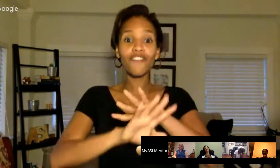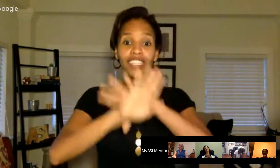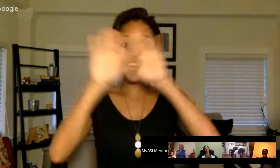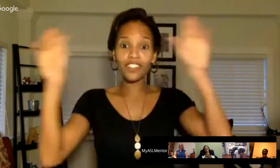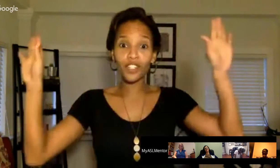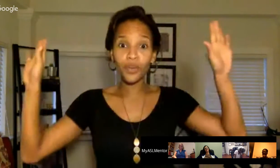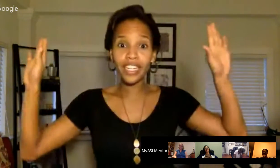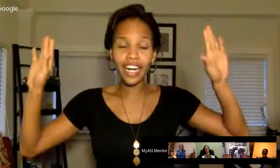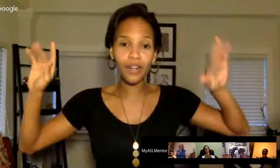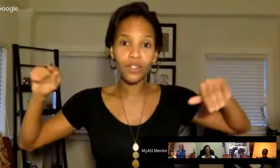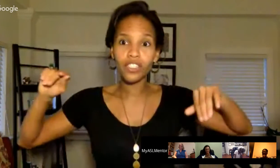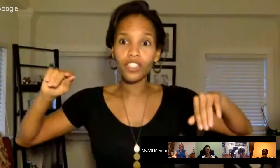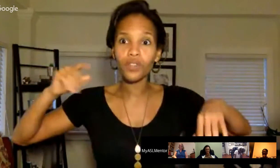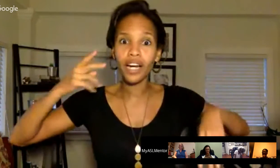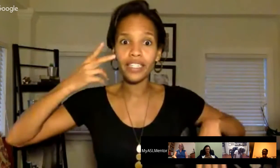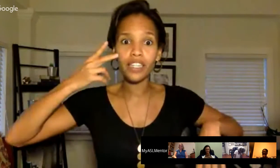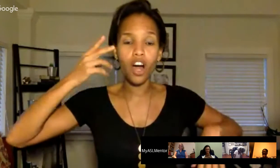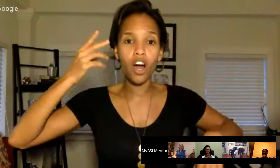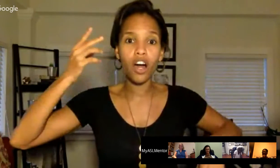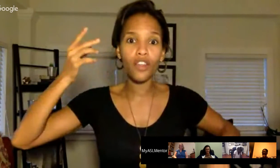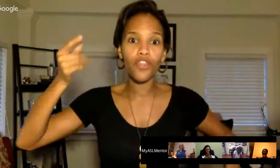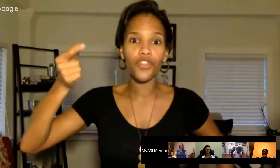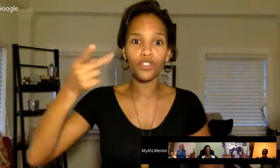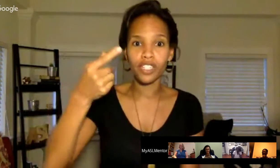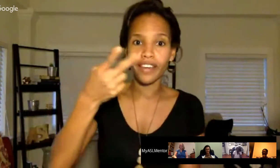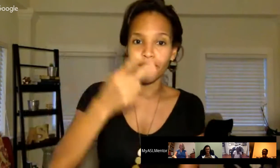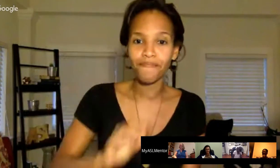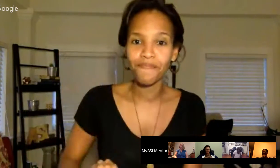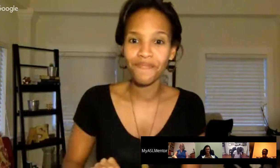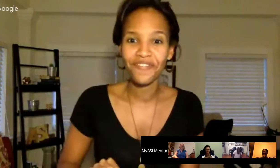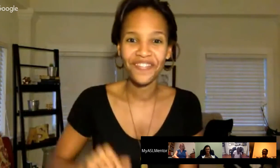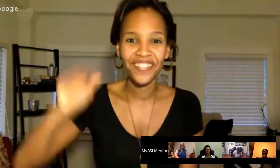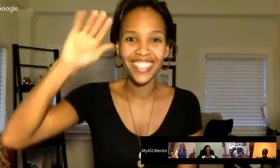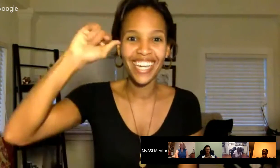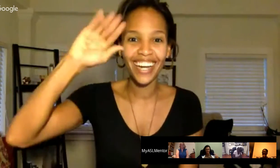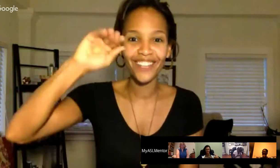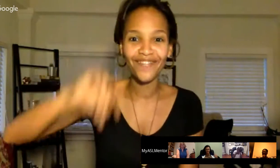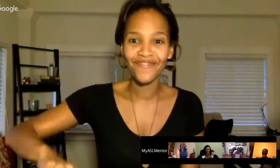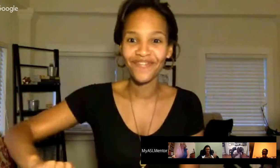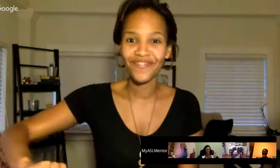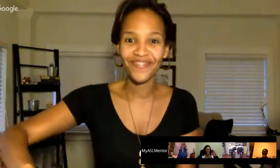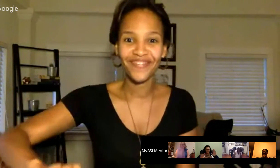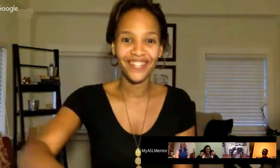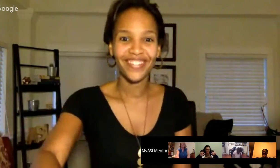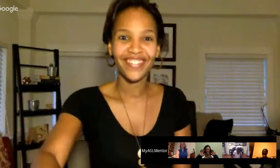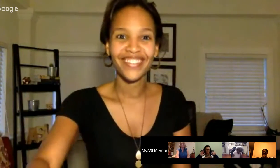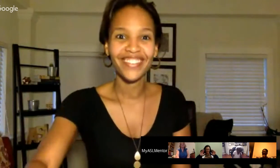Have a fantastic week. I will see you guys on Thursday. Take care.